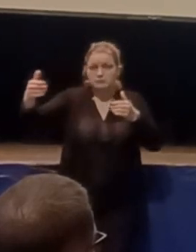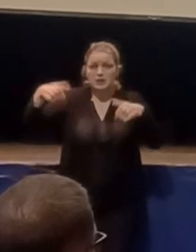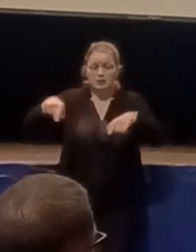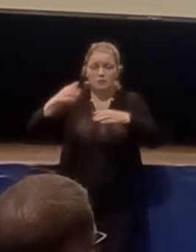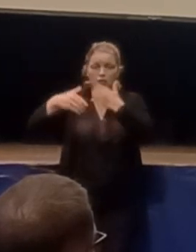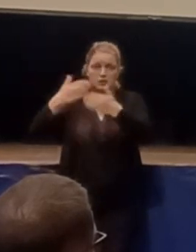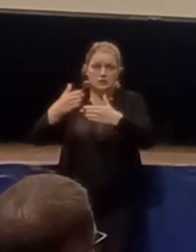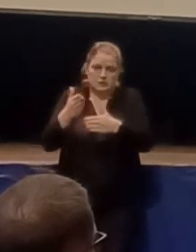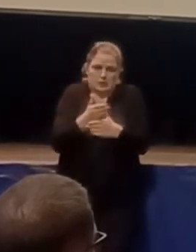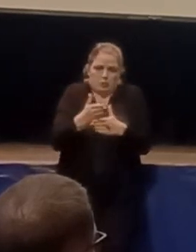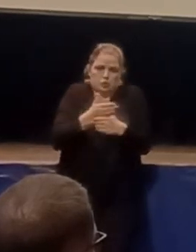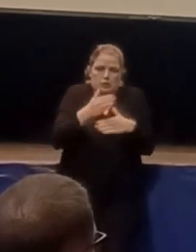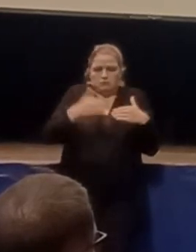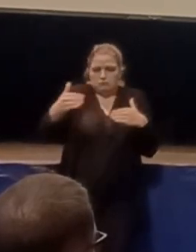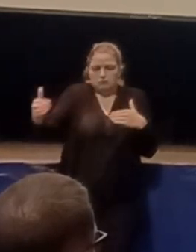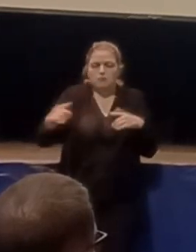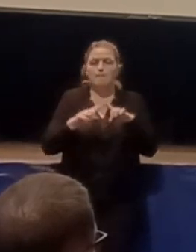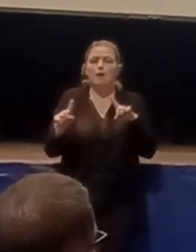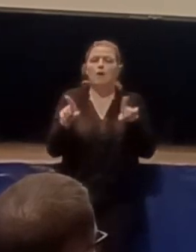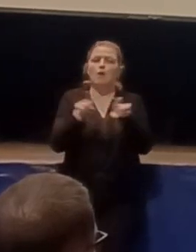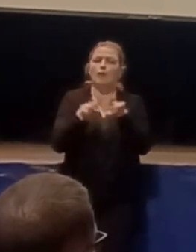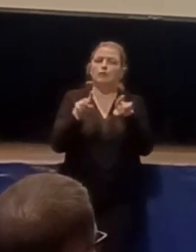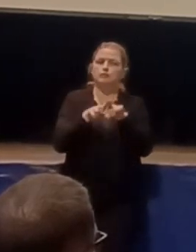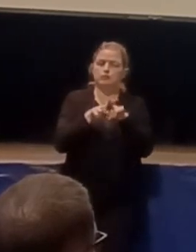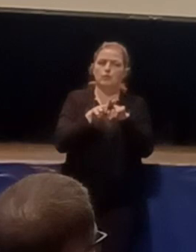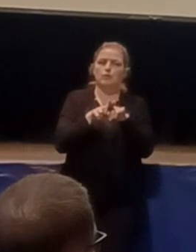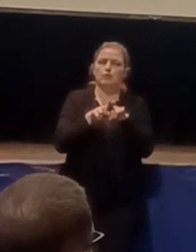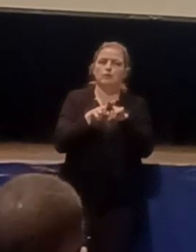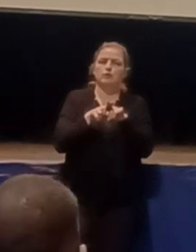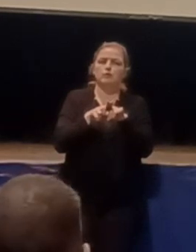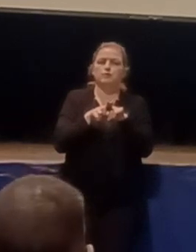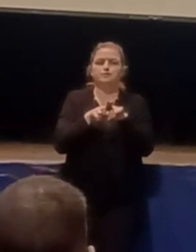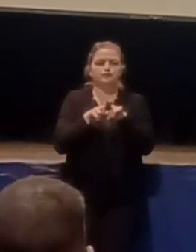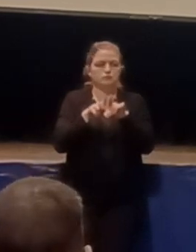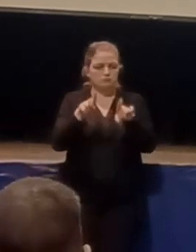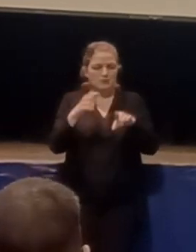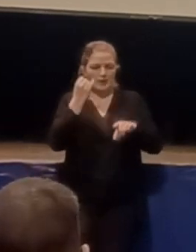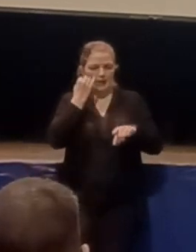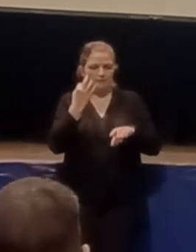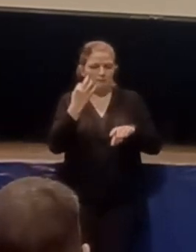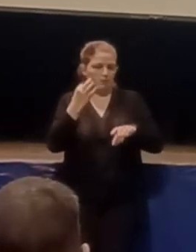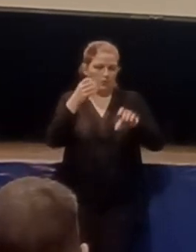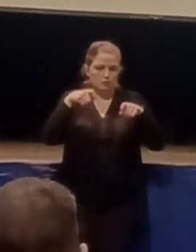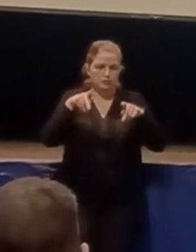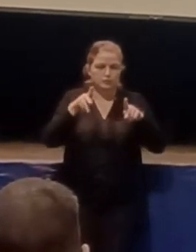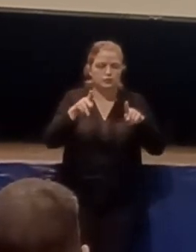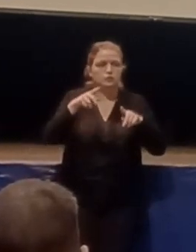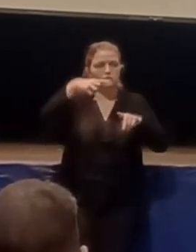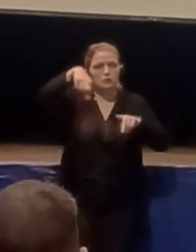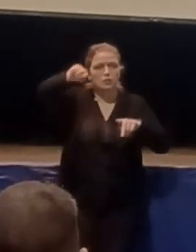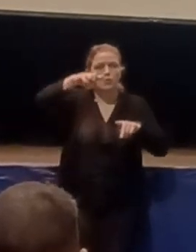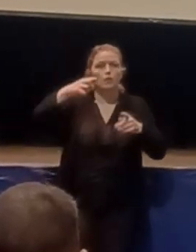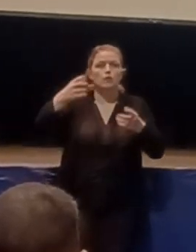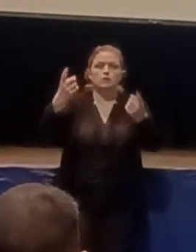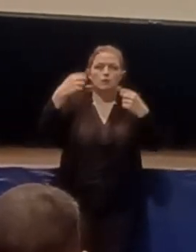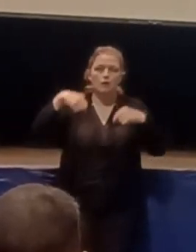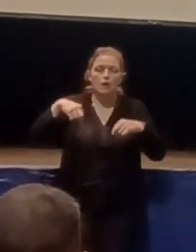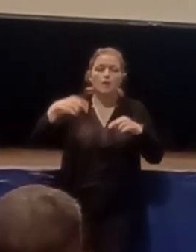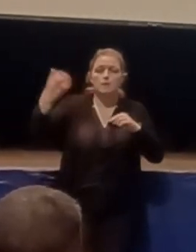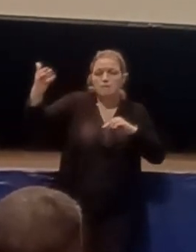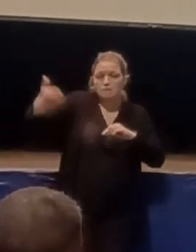kind of in between a milestone, but also come out when there's opportunities that folks would like us to be